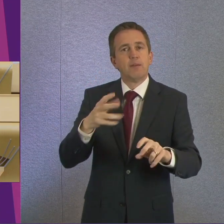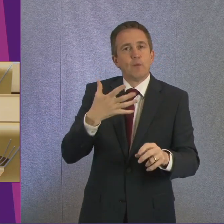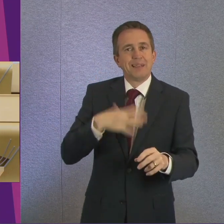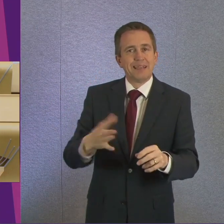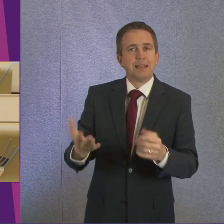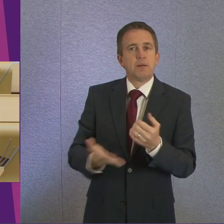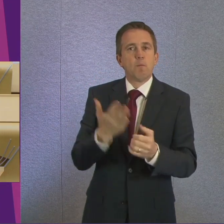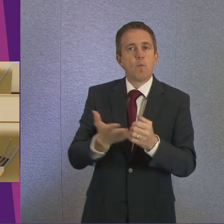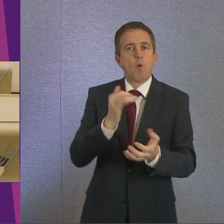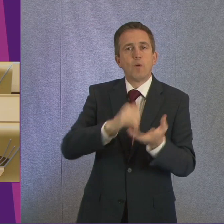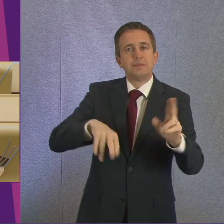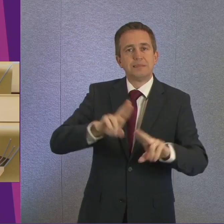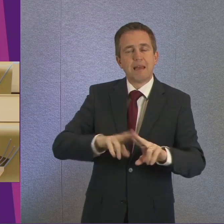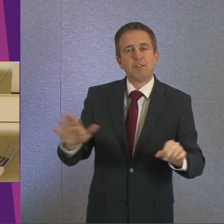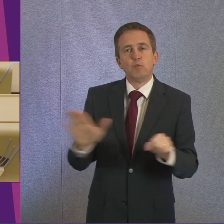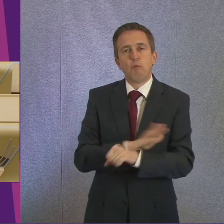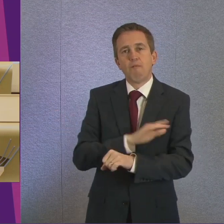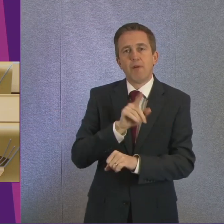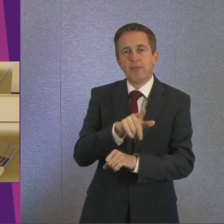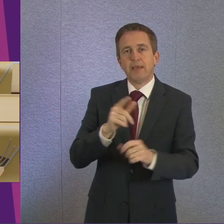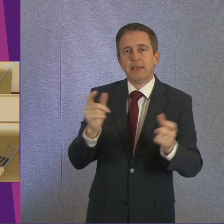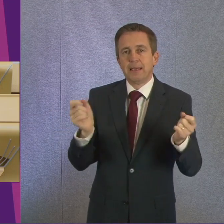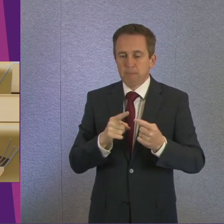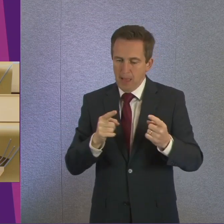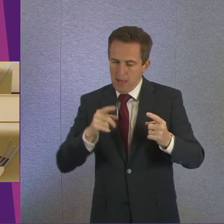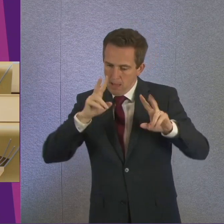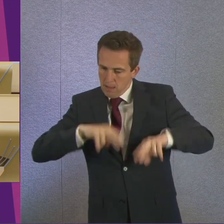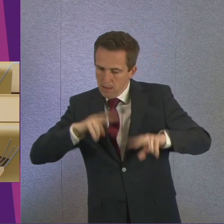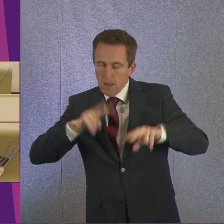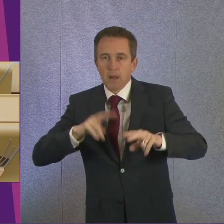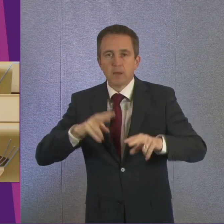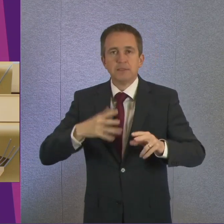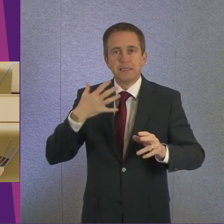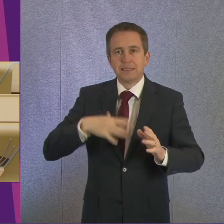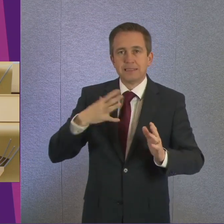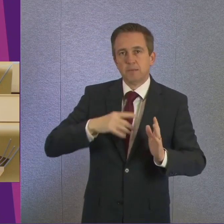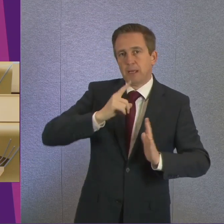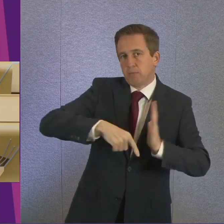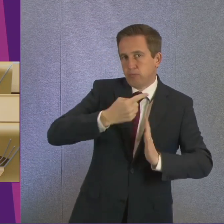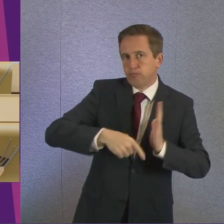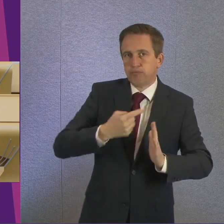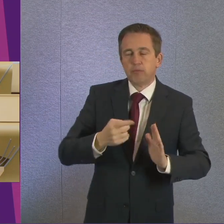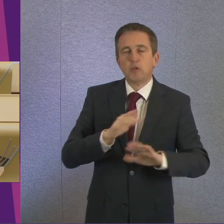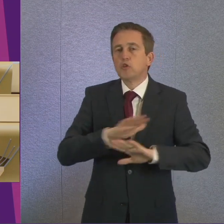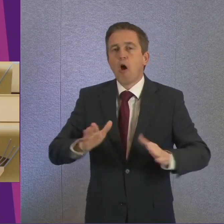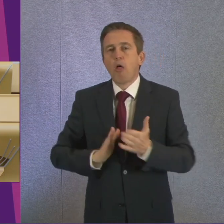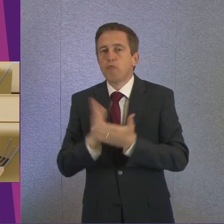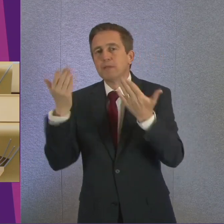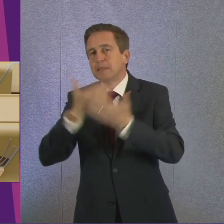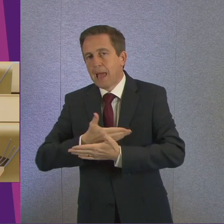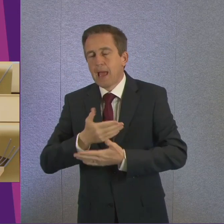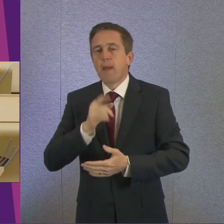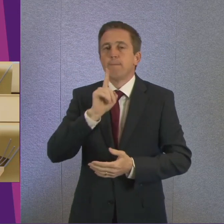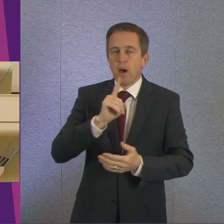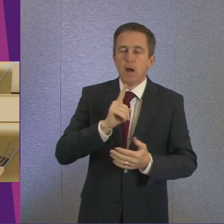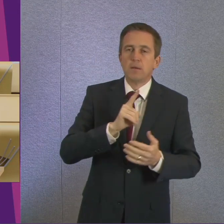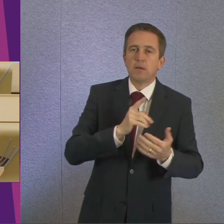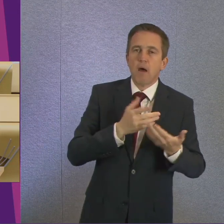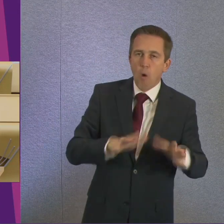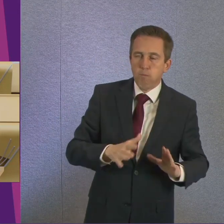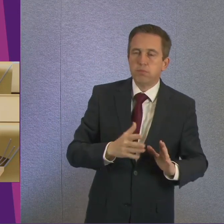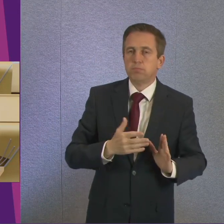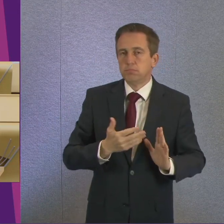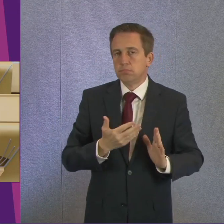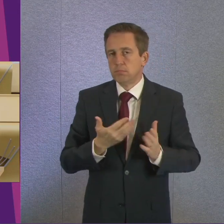for that, because it needs to be around the clock, not necessarily overnight, but around the clock operation